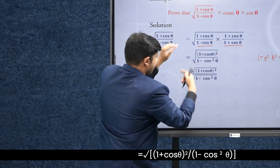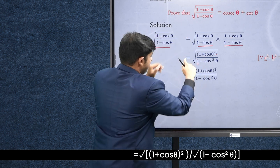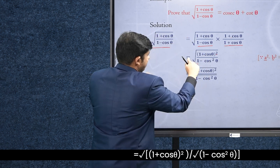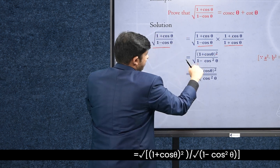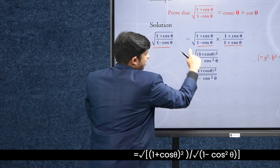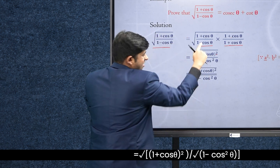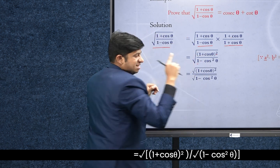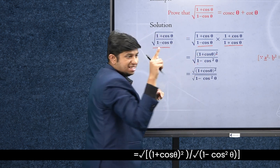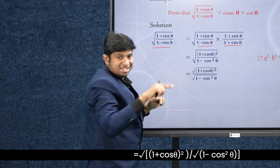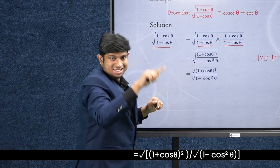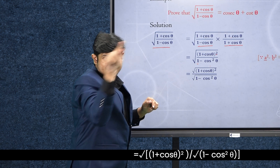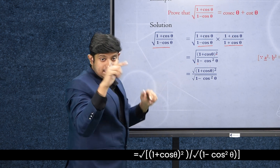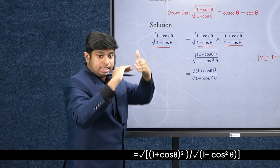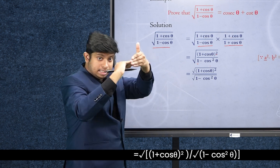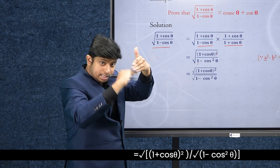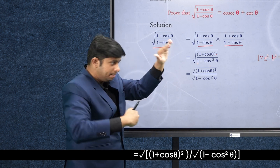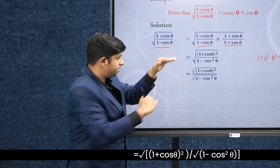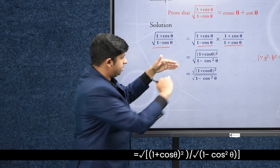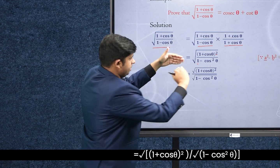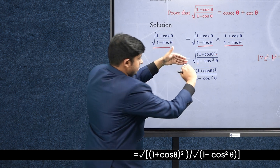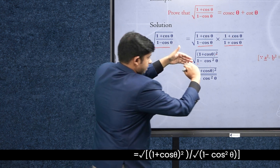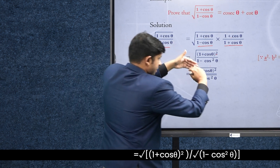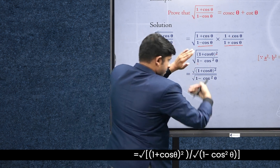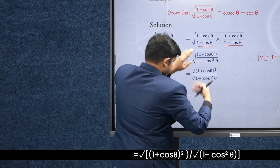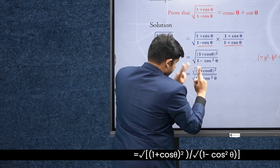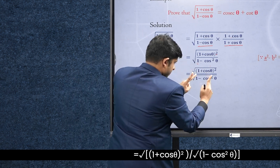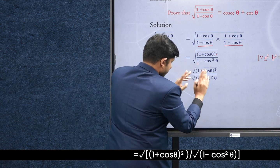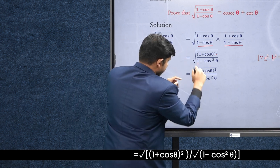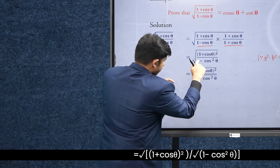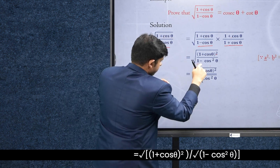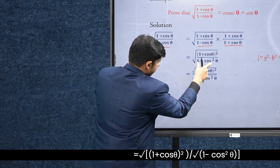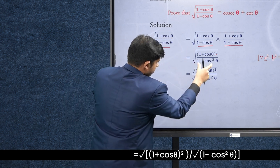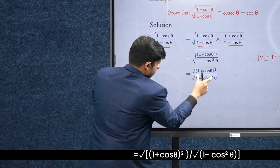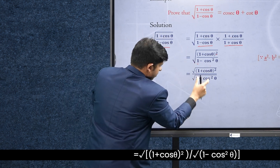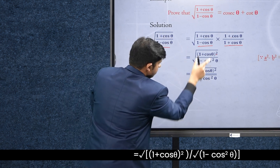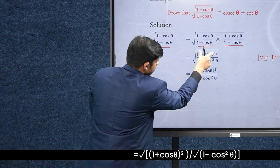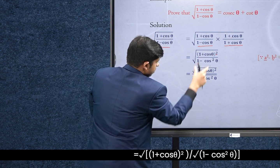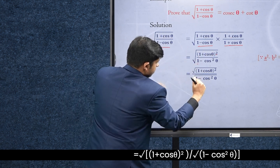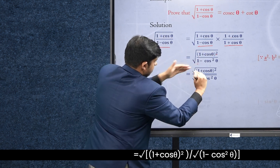That is equal to under root 1 plus cos theta whole square by under root 1 minus cos square theta.